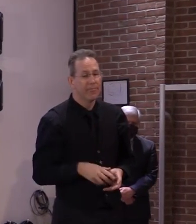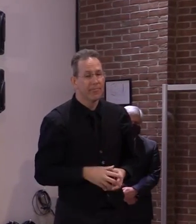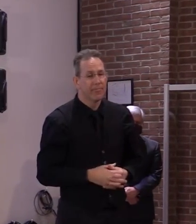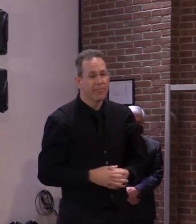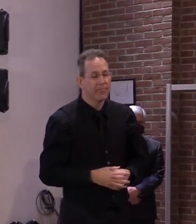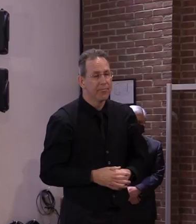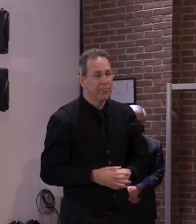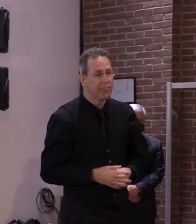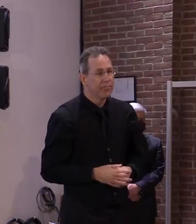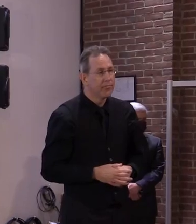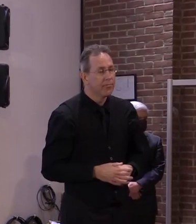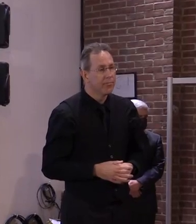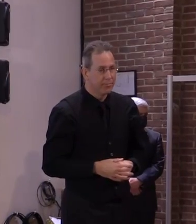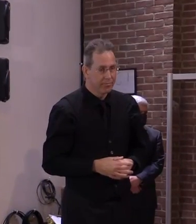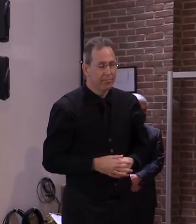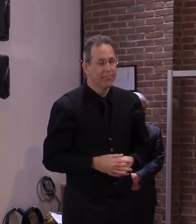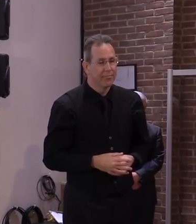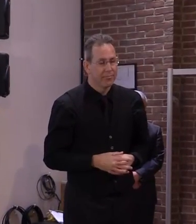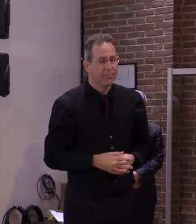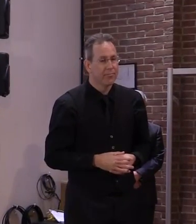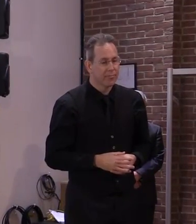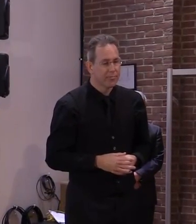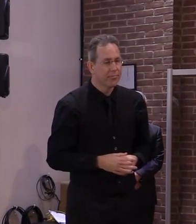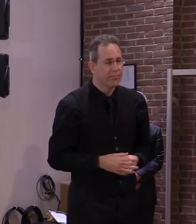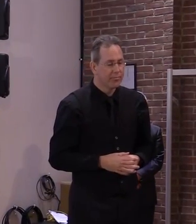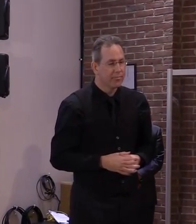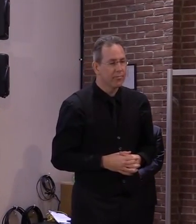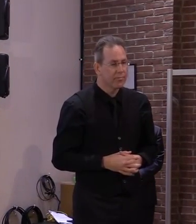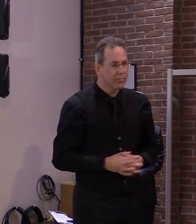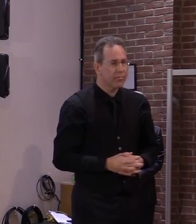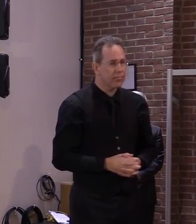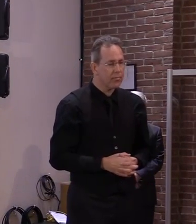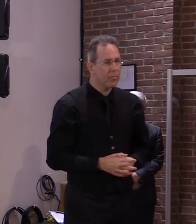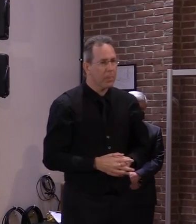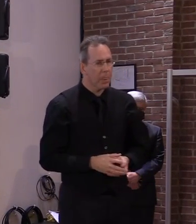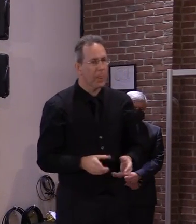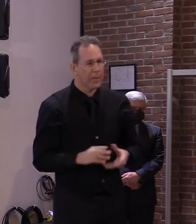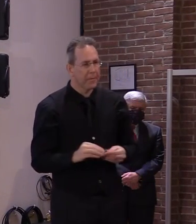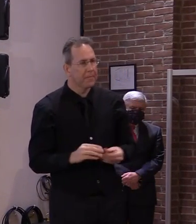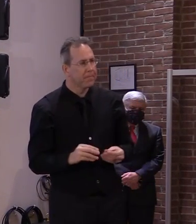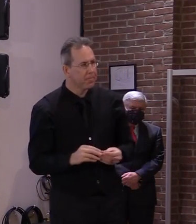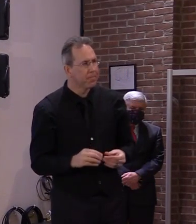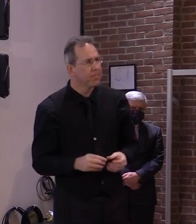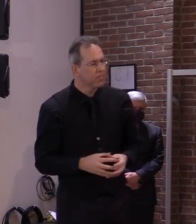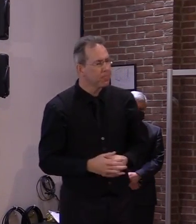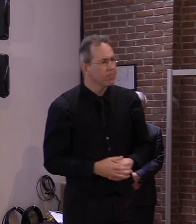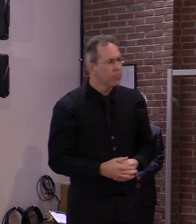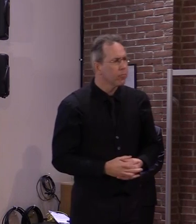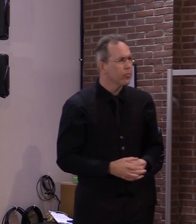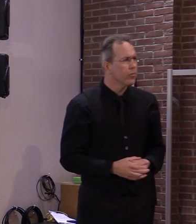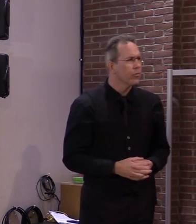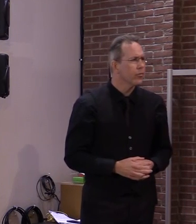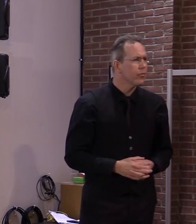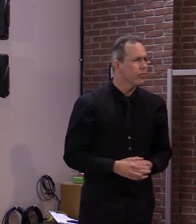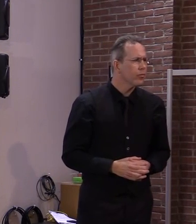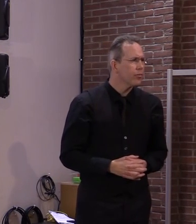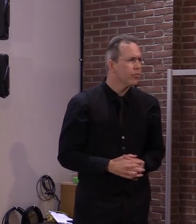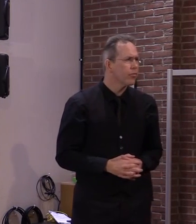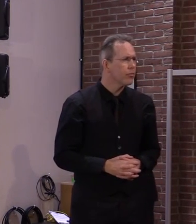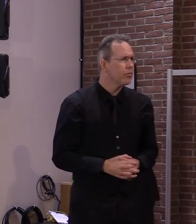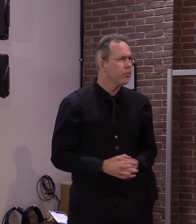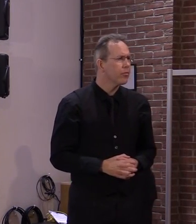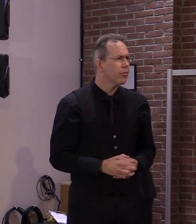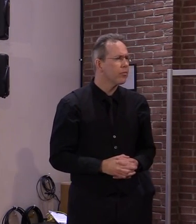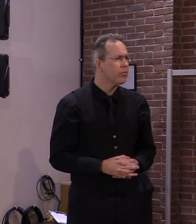Ann Wallace Allen, 7 days. Hi there. So on Friday, I think it was, the Agency of Commerce and Community Development released a